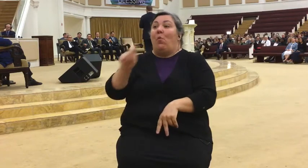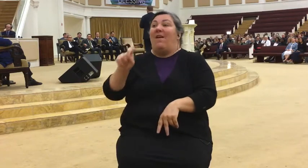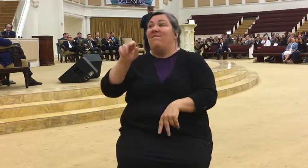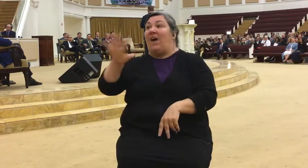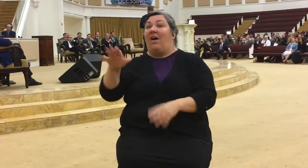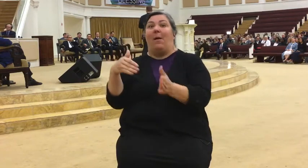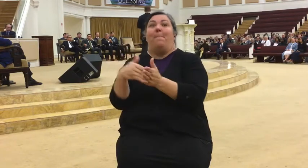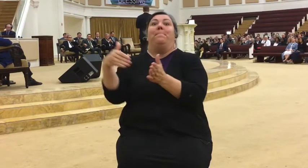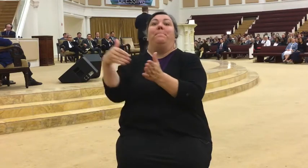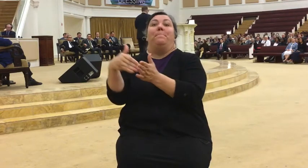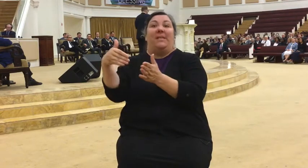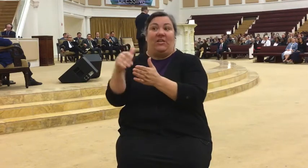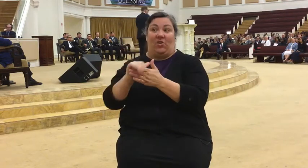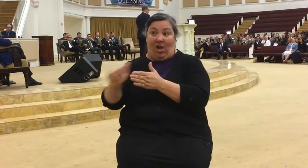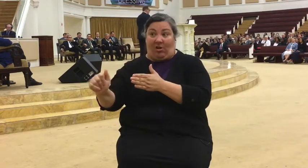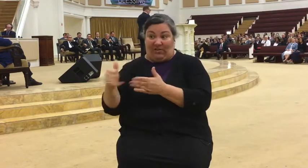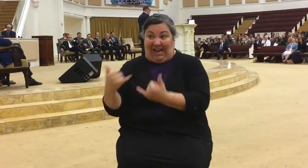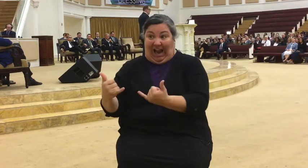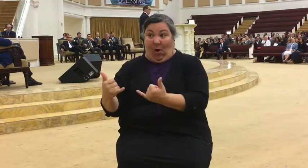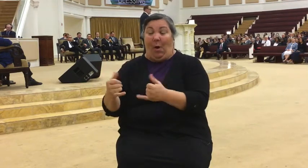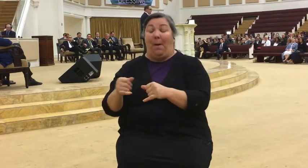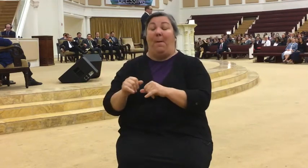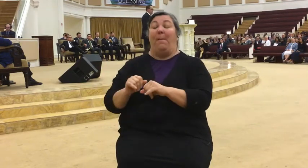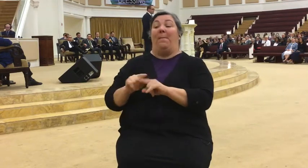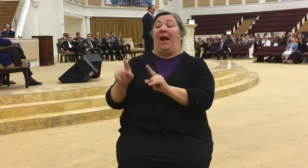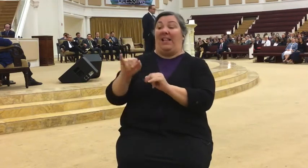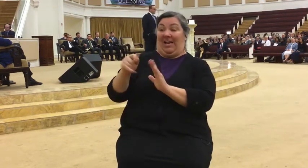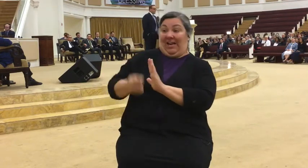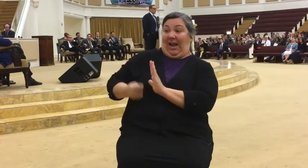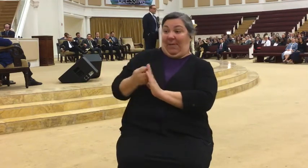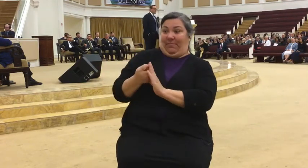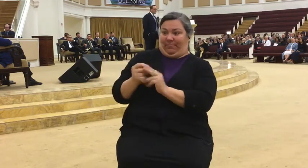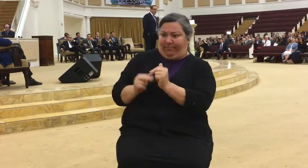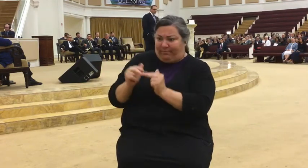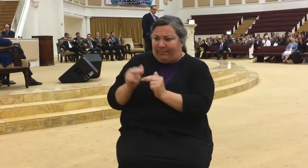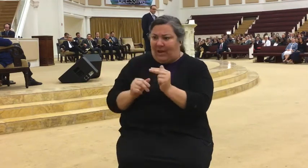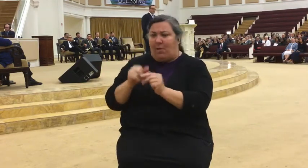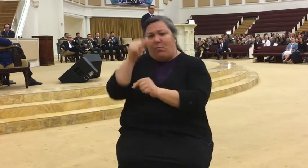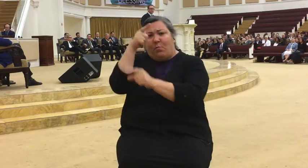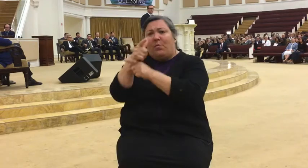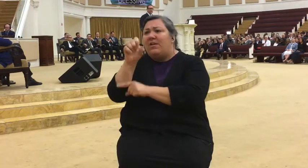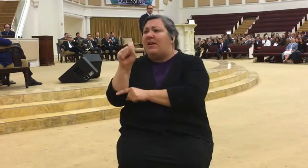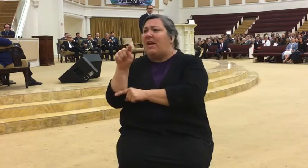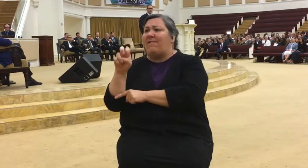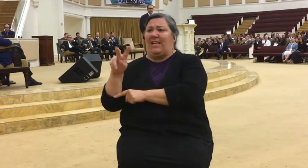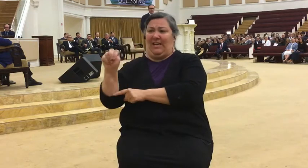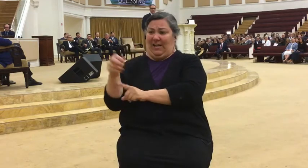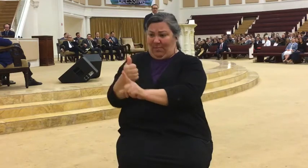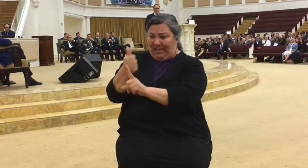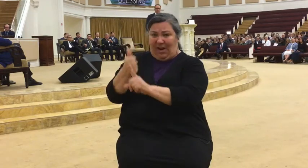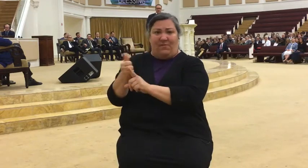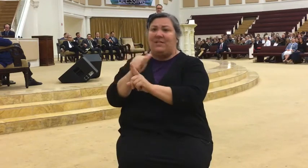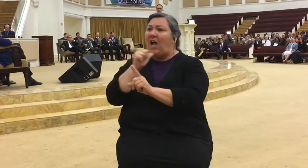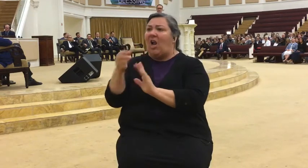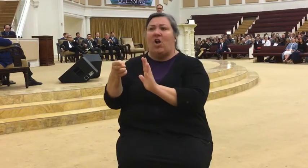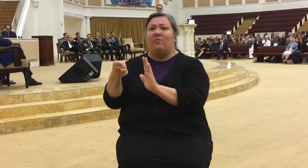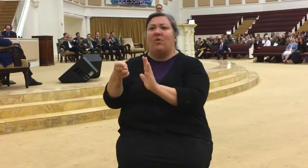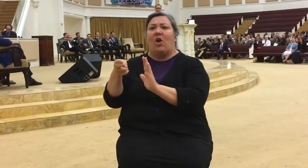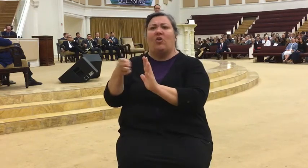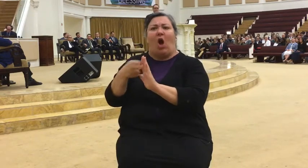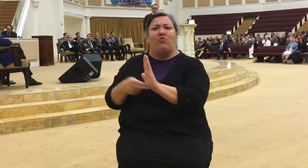million or something to that effect. And Brother Stephen was not a contractor. He had done, I